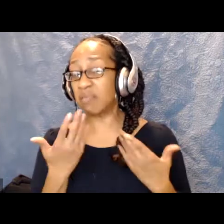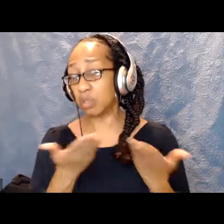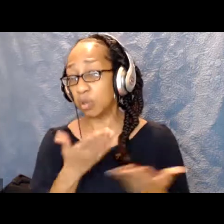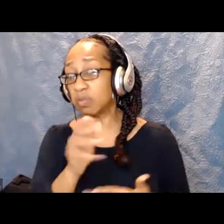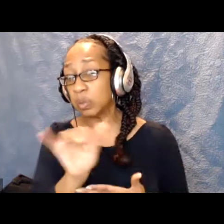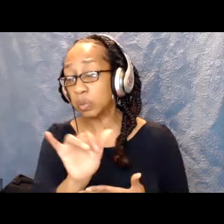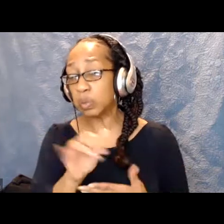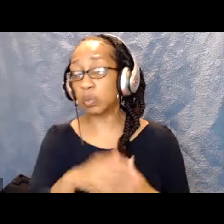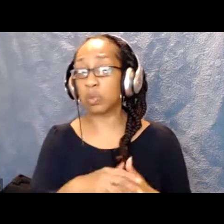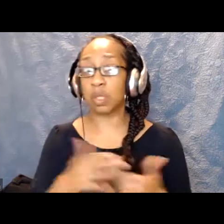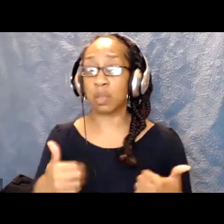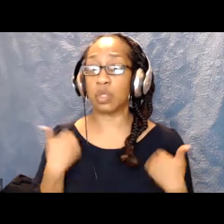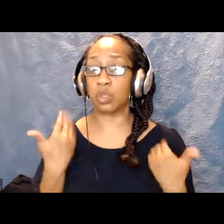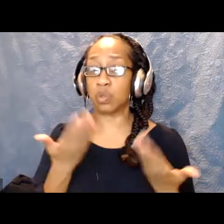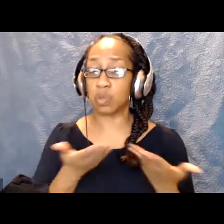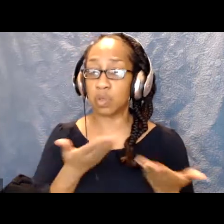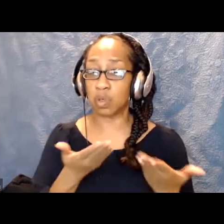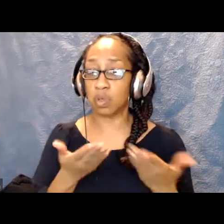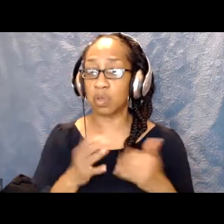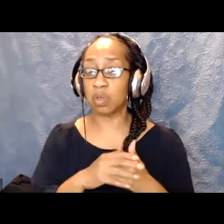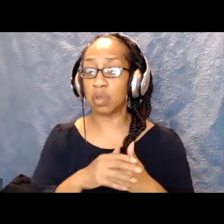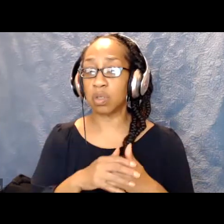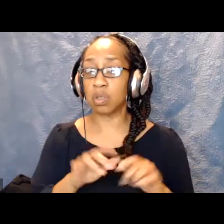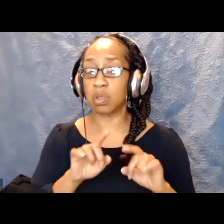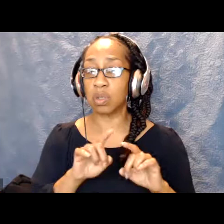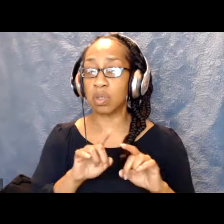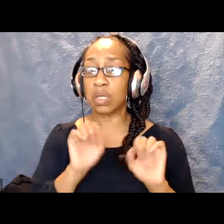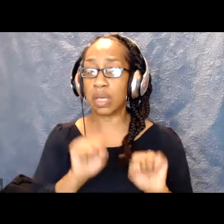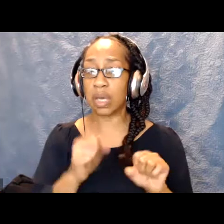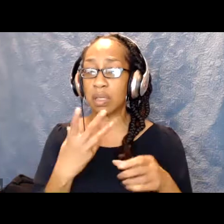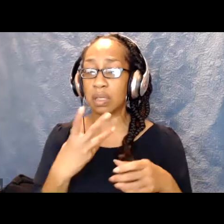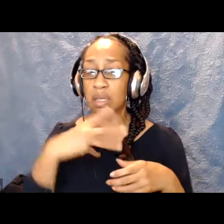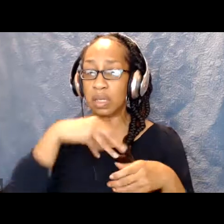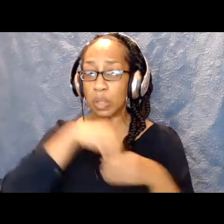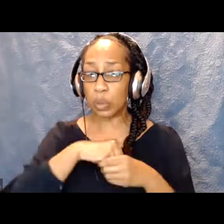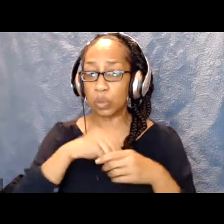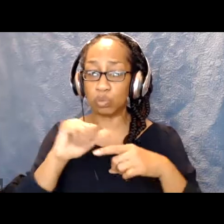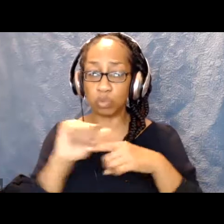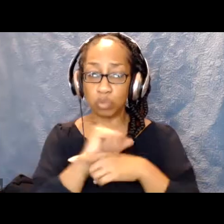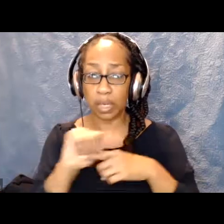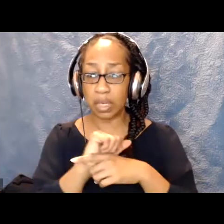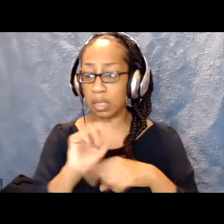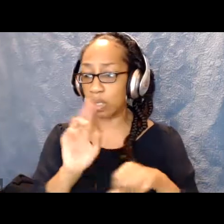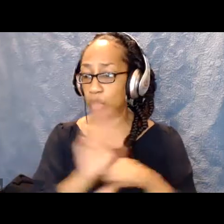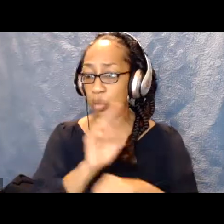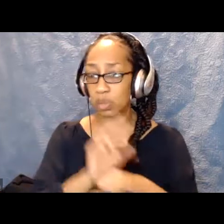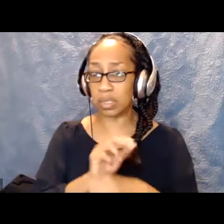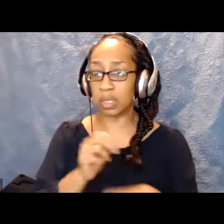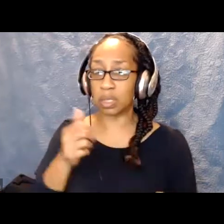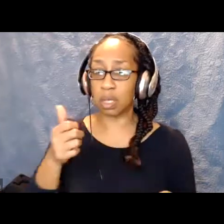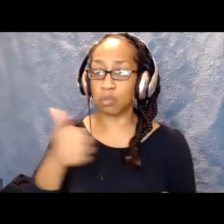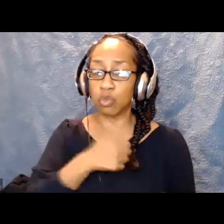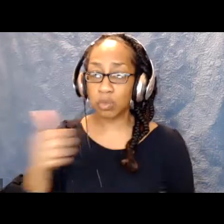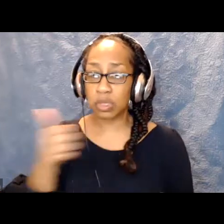These services can include training in the use of transportation and